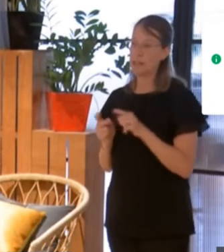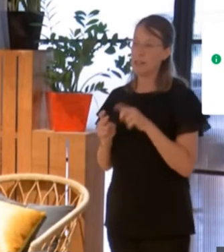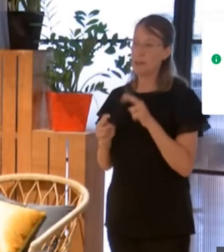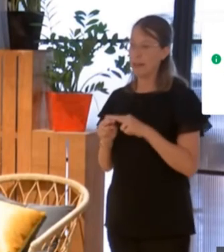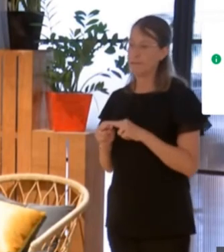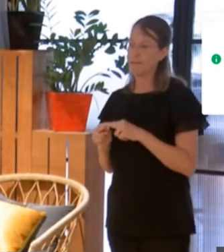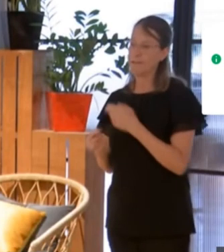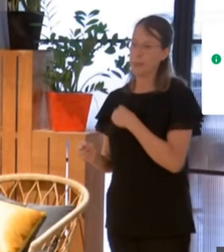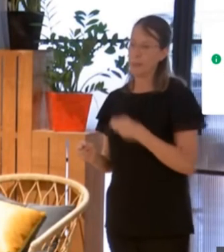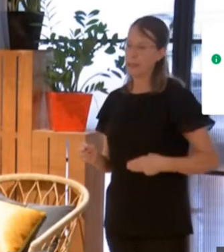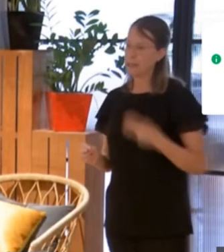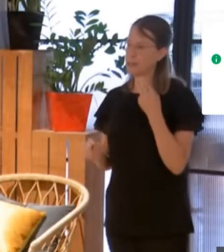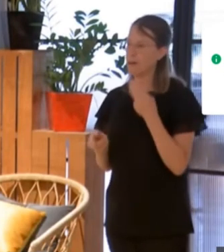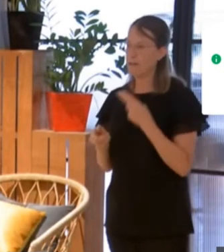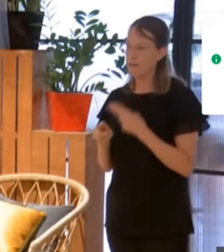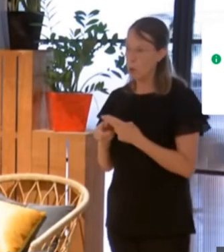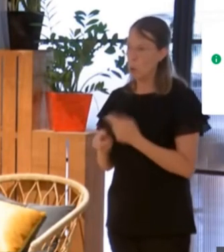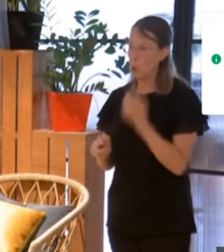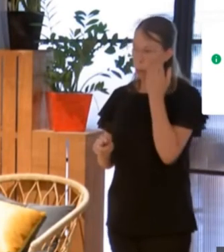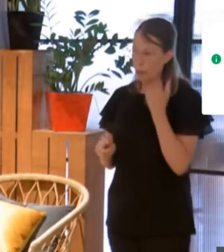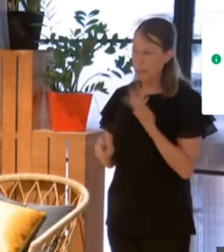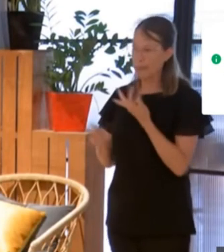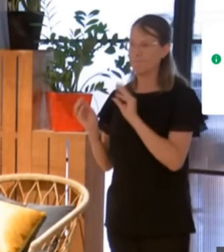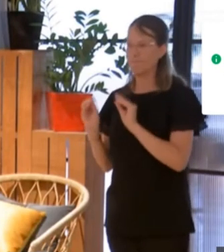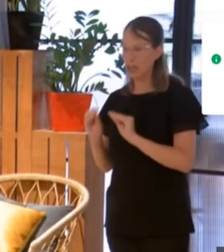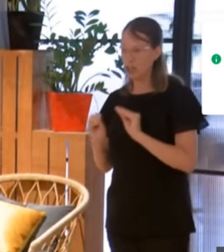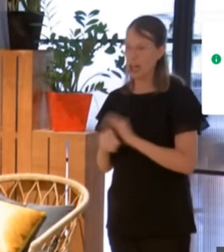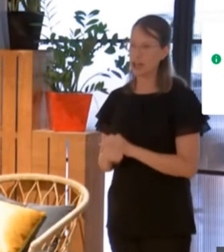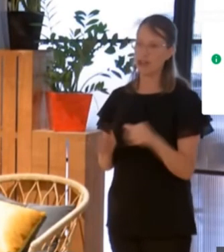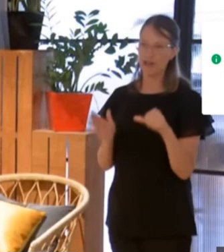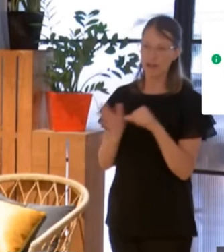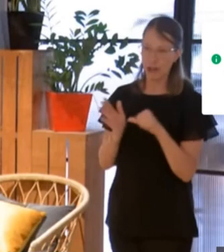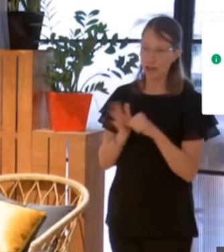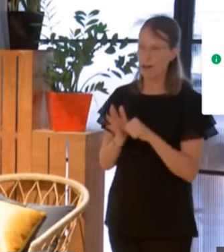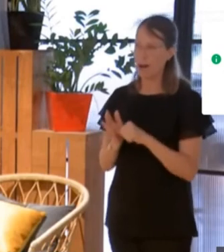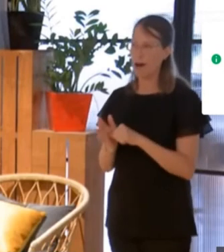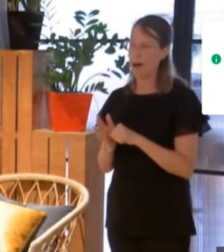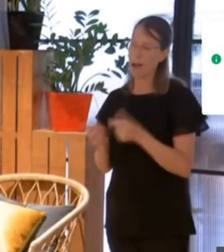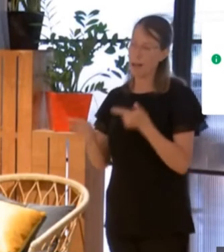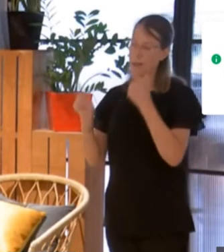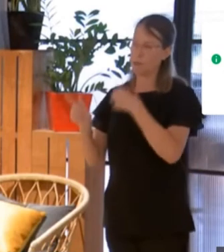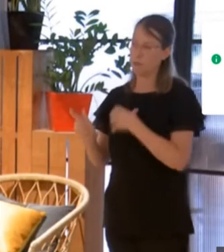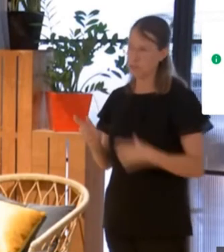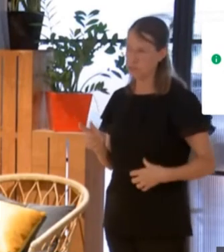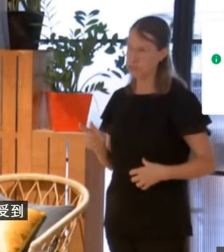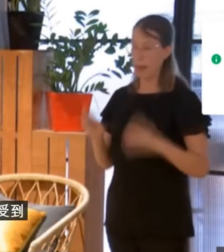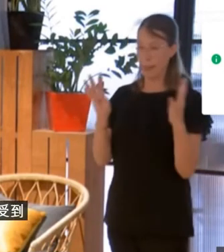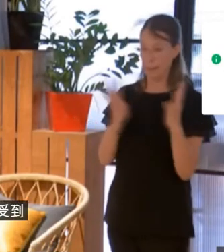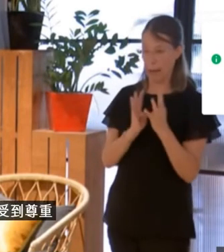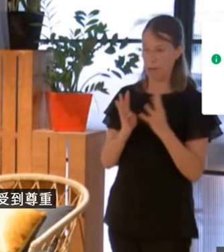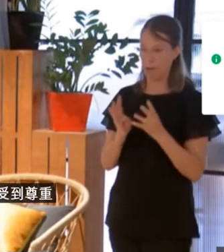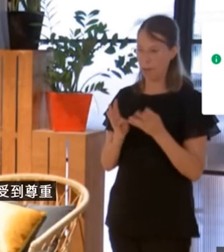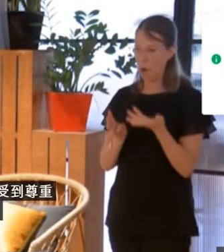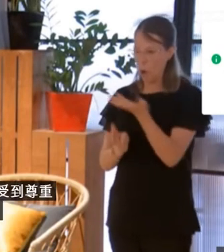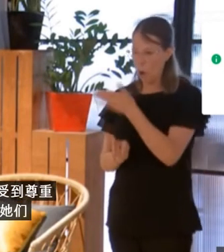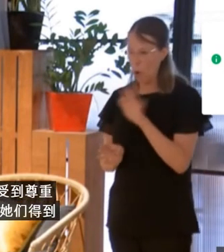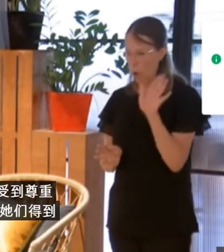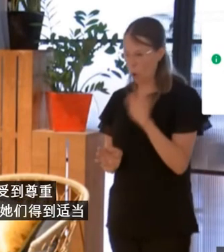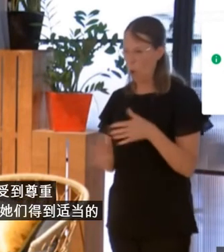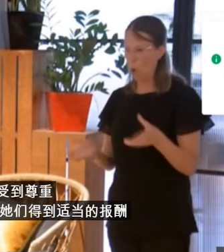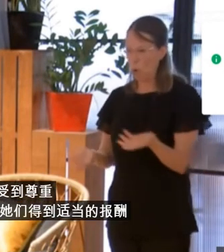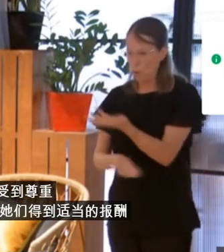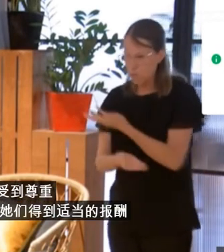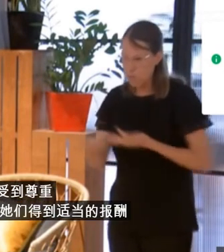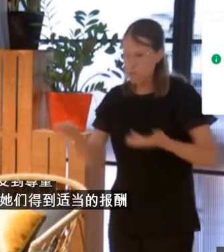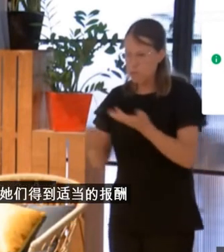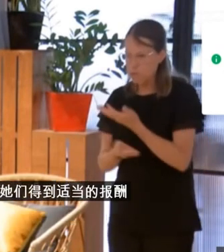Cabinet, can actually embrace to say, we'll start to see a whole-of-government response that says women in New South Wales are respected, there's a respect at work agenda,